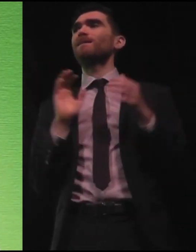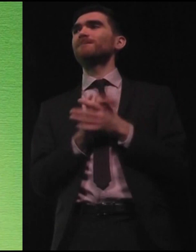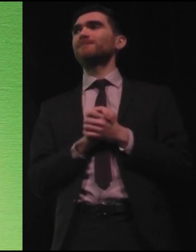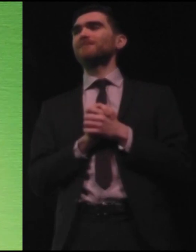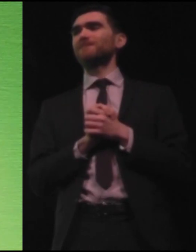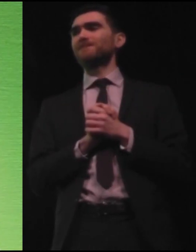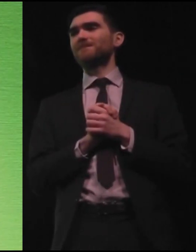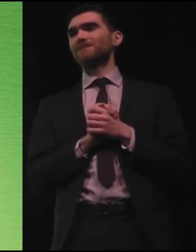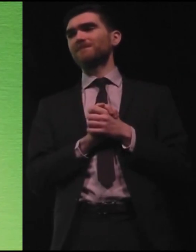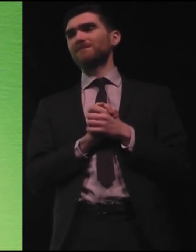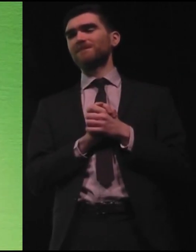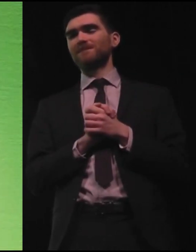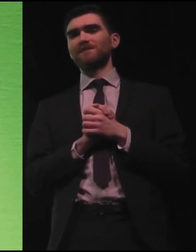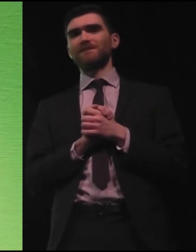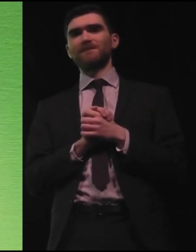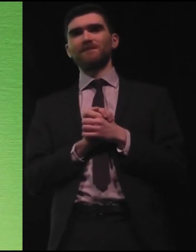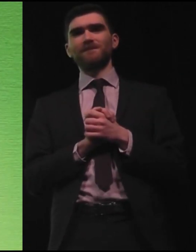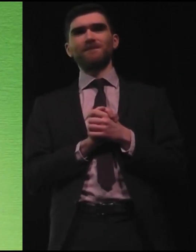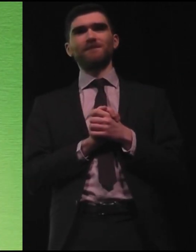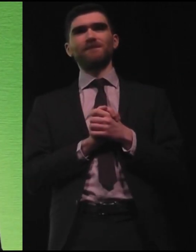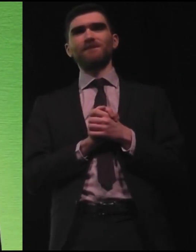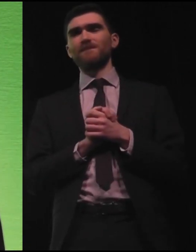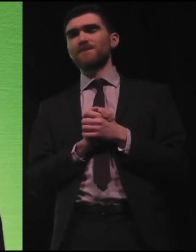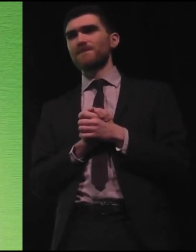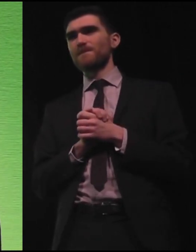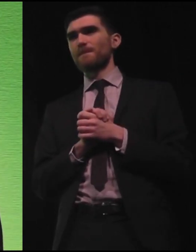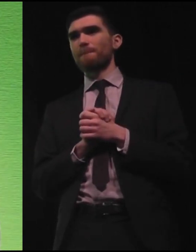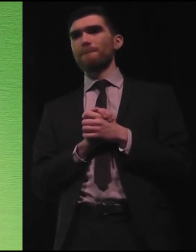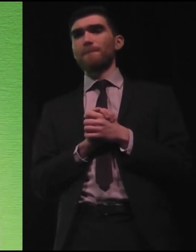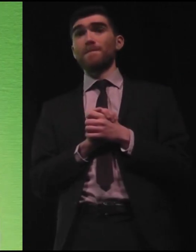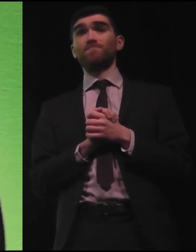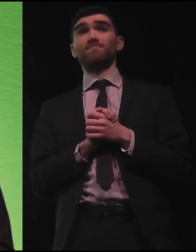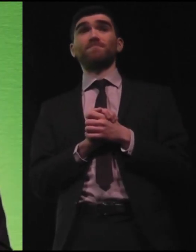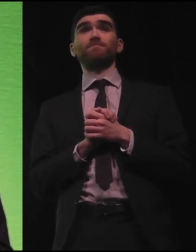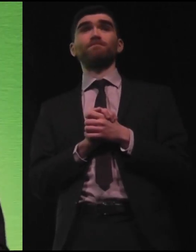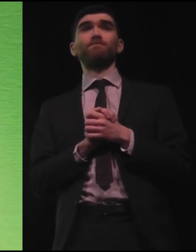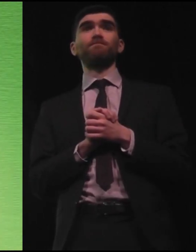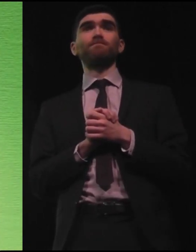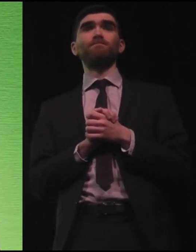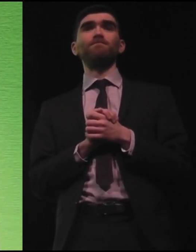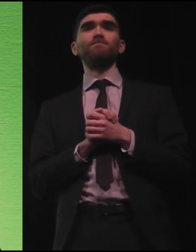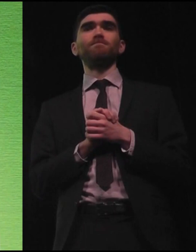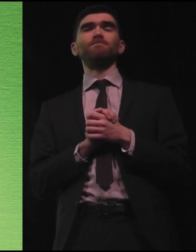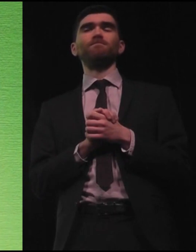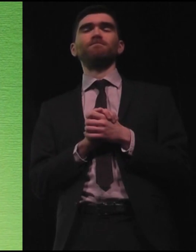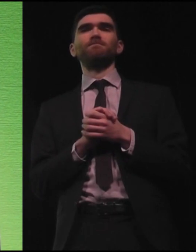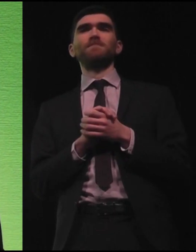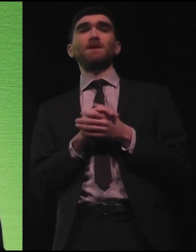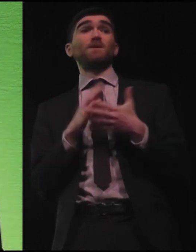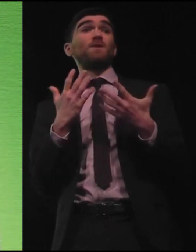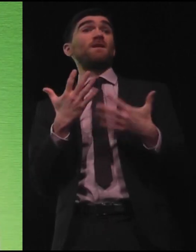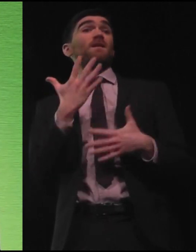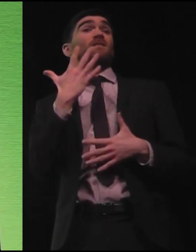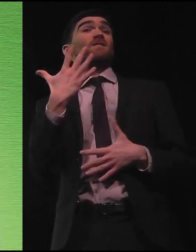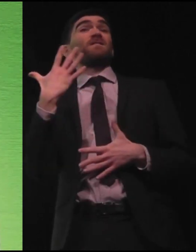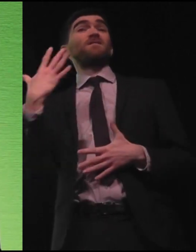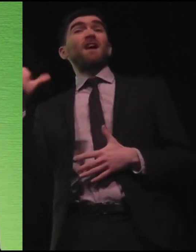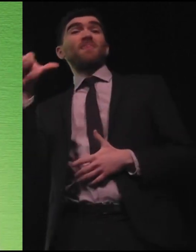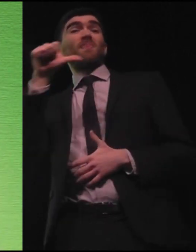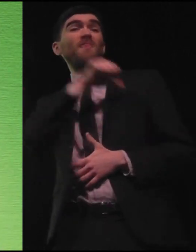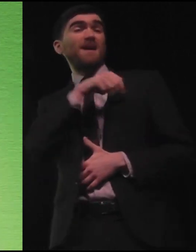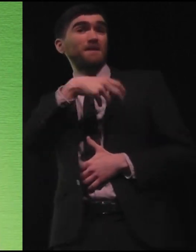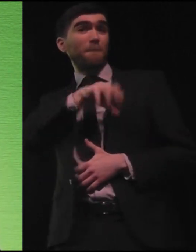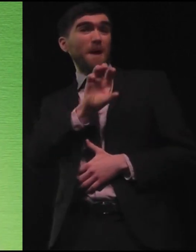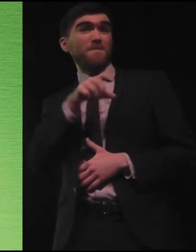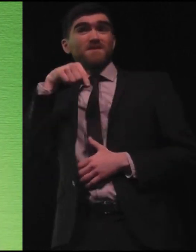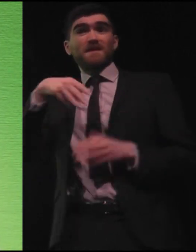Because without you, the 55,000 members of this growing movement, we wouldn't be here today with higher than ever